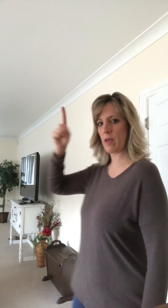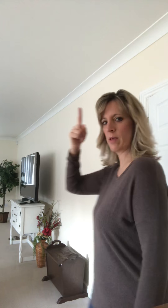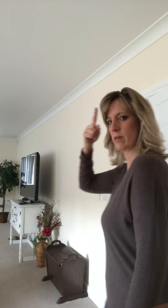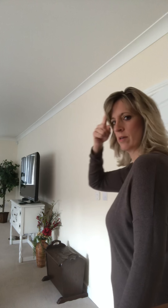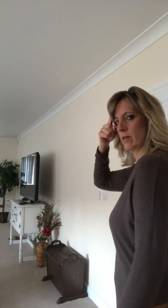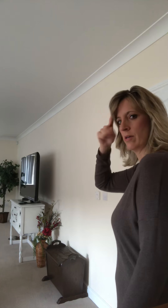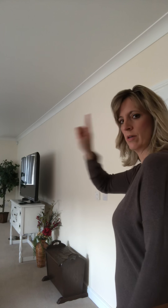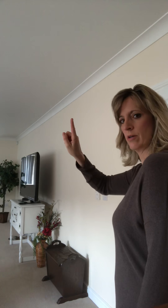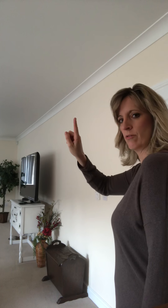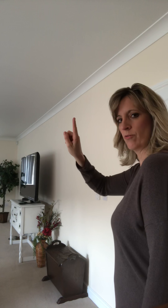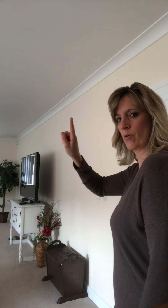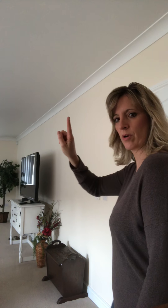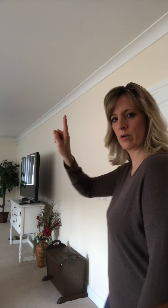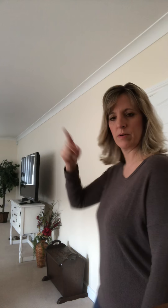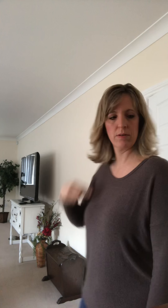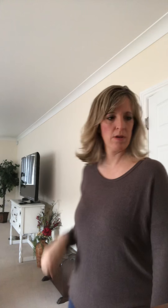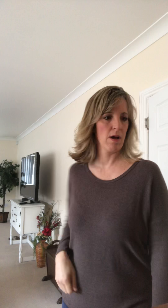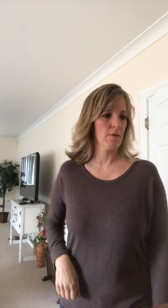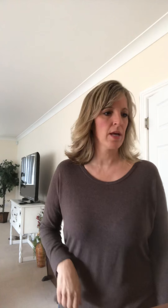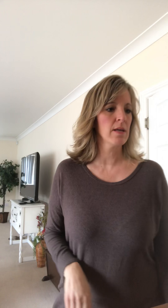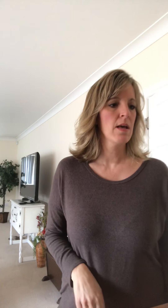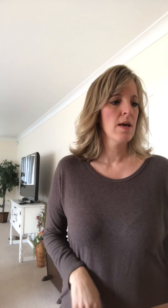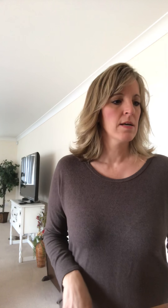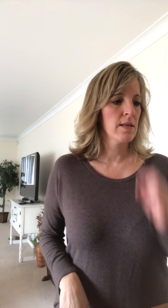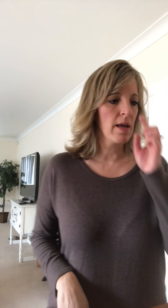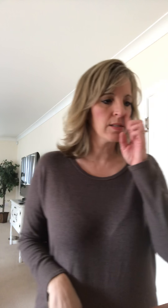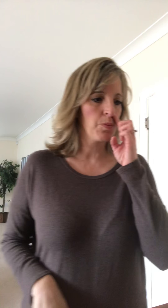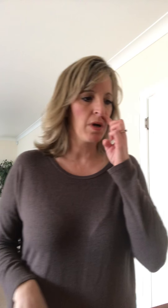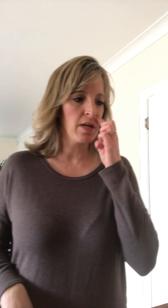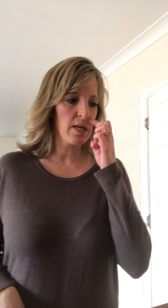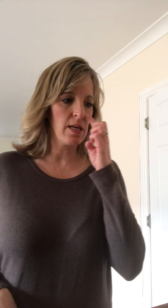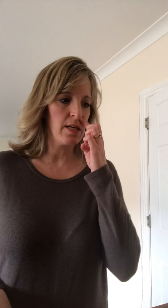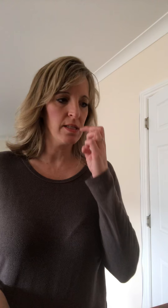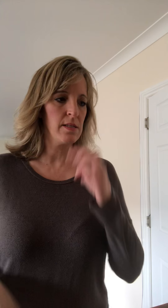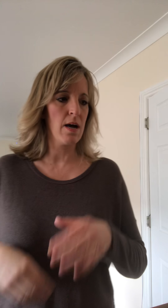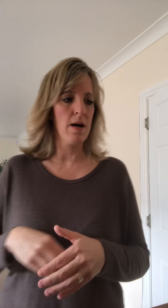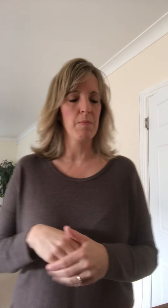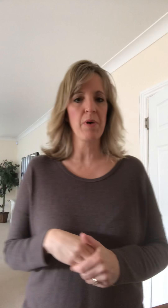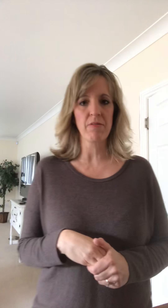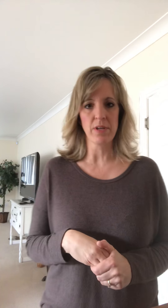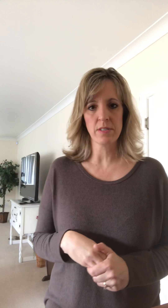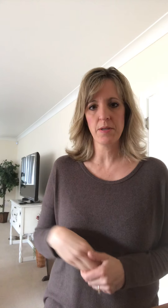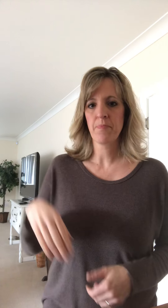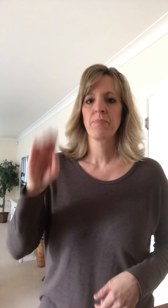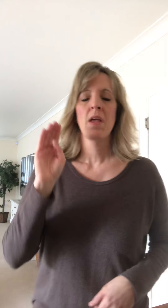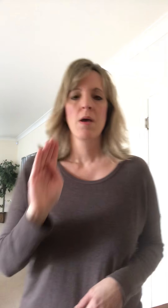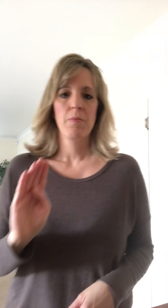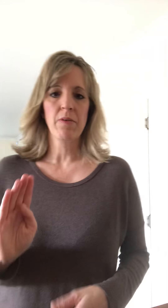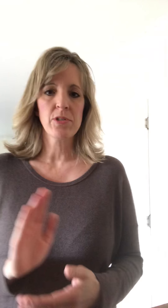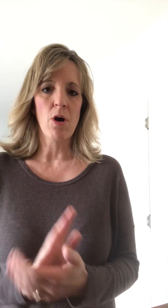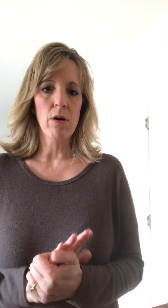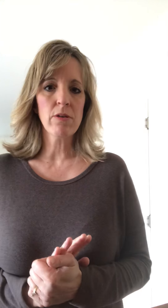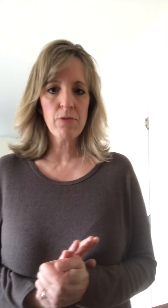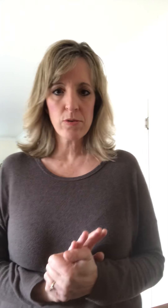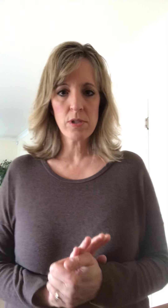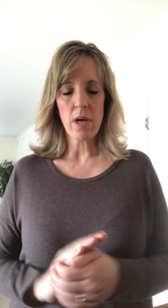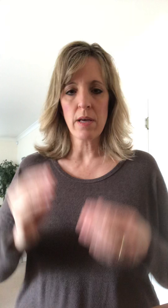okay, 4, all right? The next one is breakfast. Breakfast, all the food signs